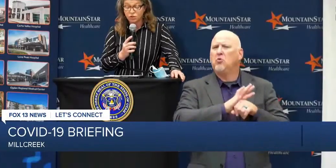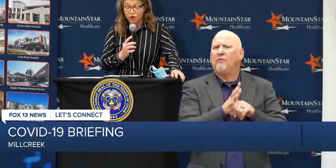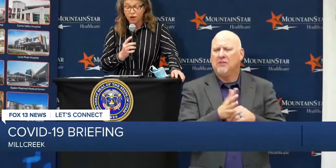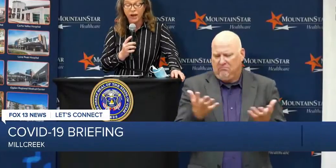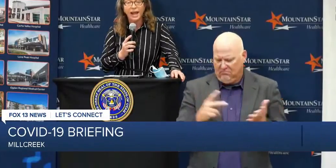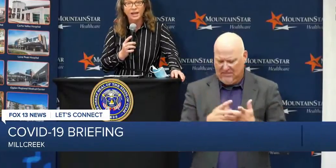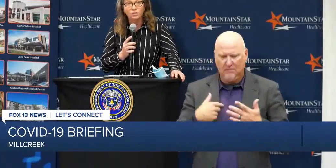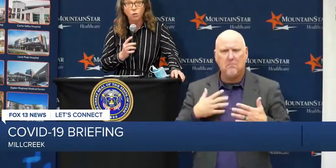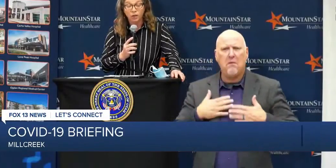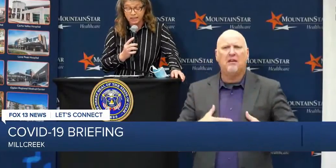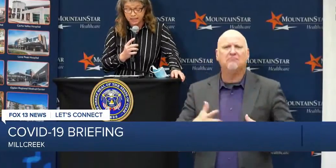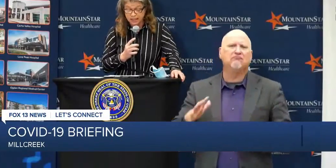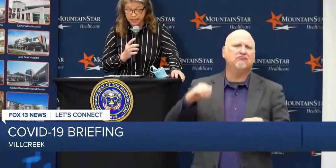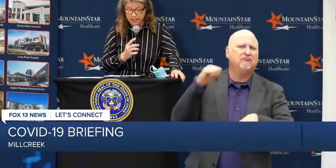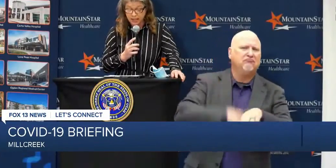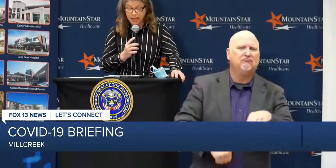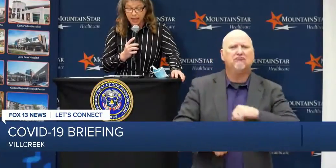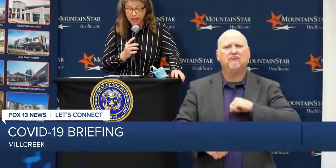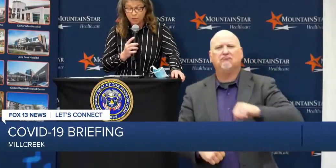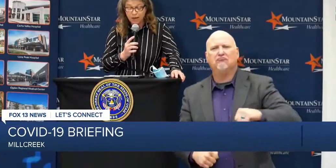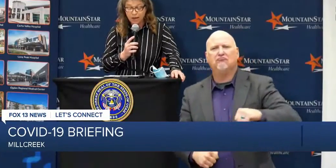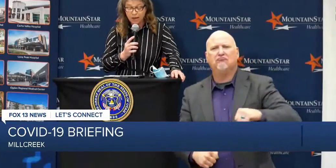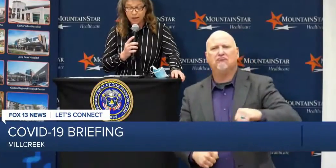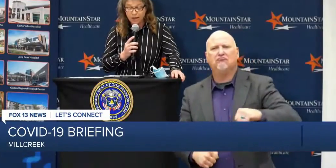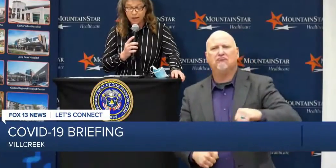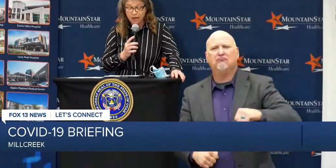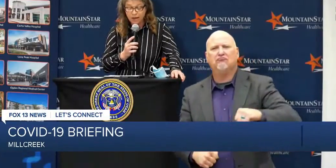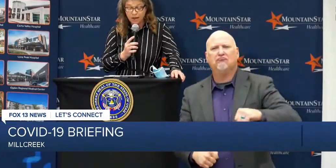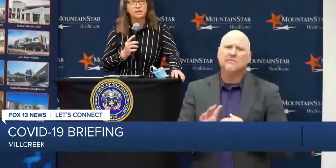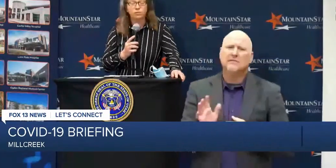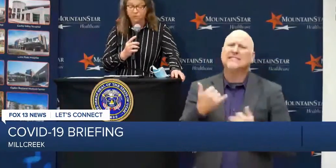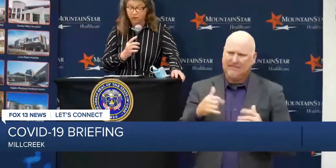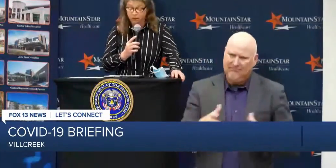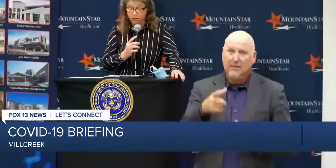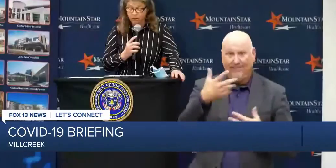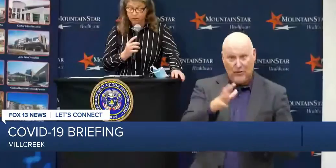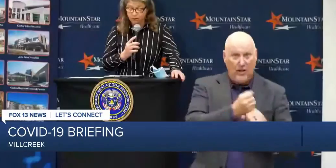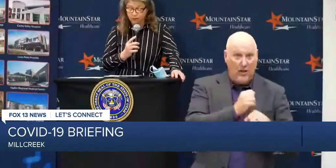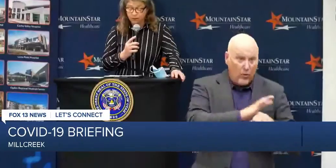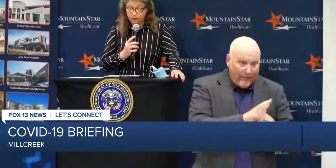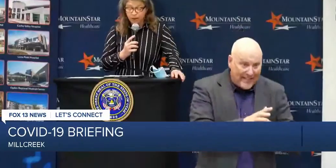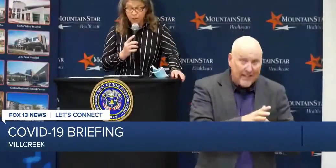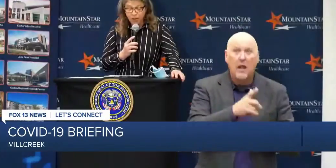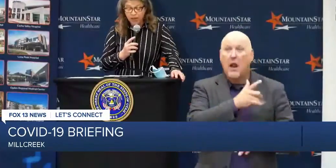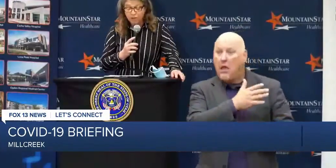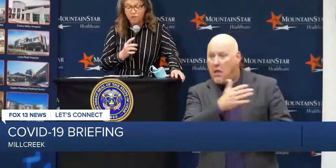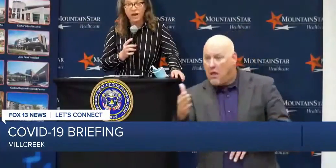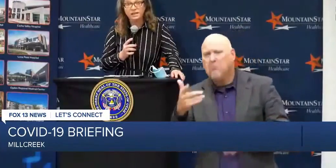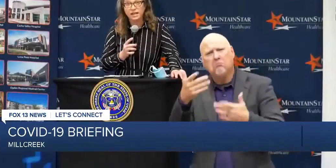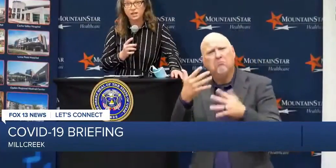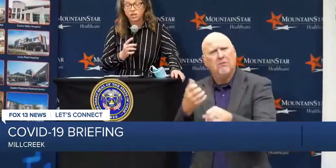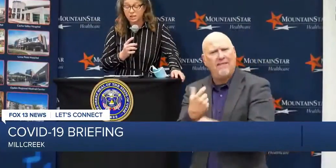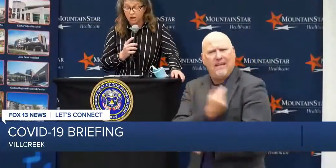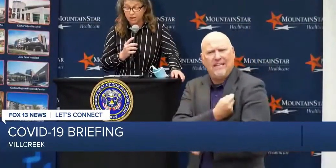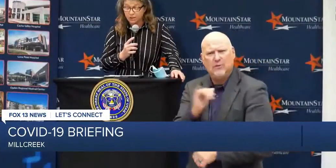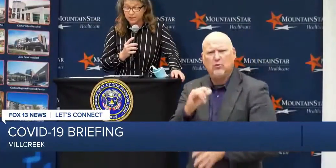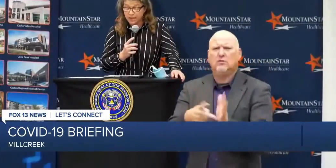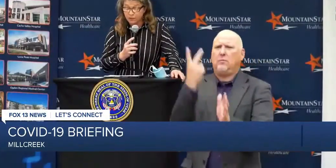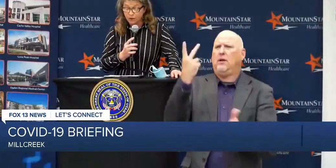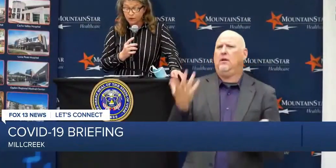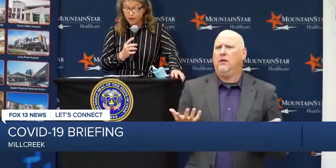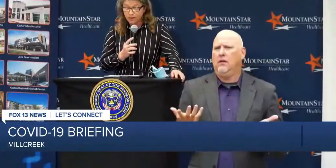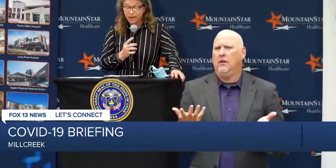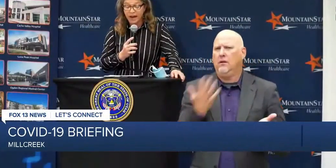produce stronger and more consistent antibody responses than natural infection alone. Immunity from vaccination is